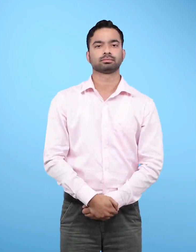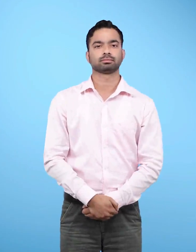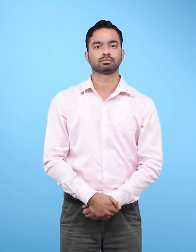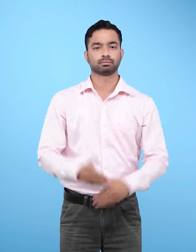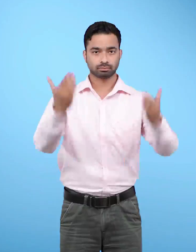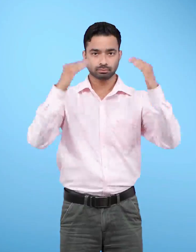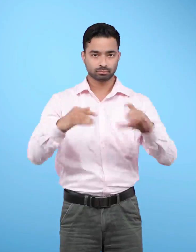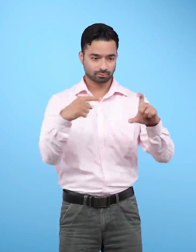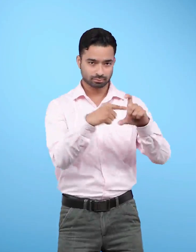E.